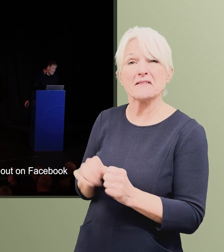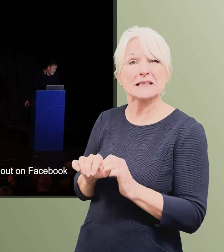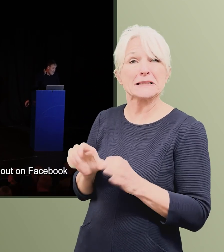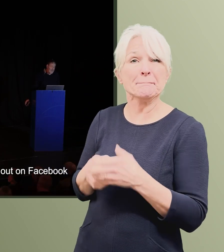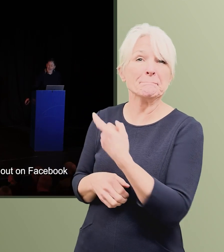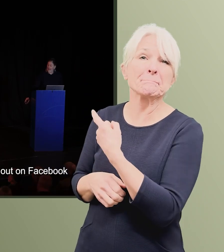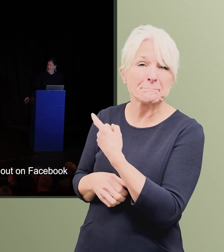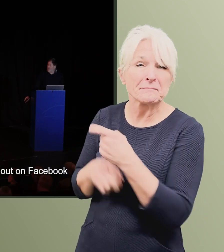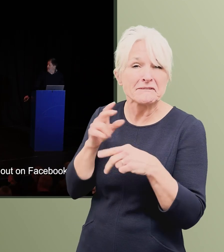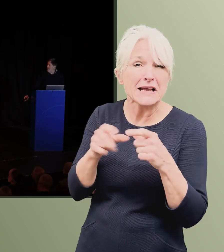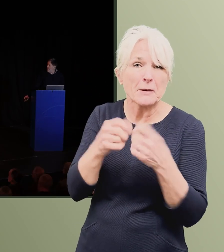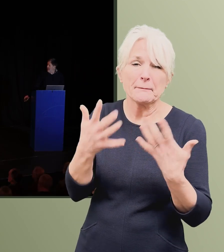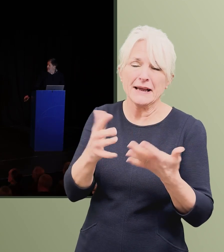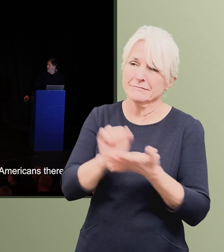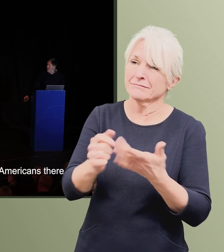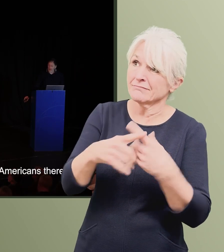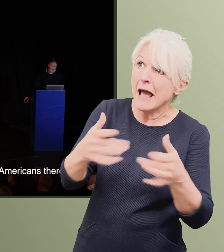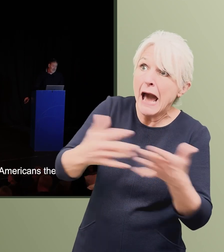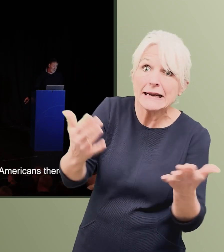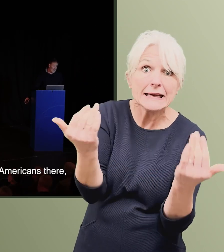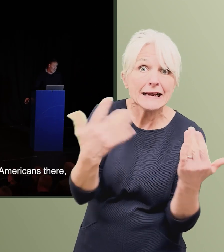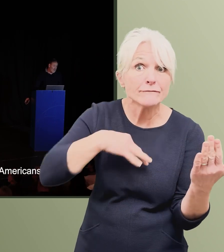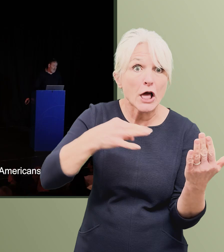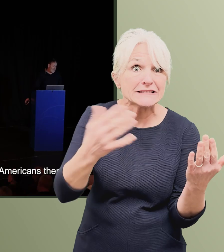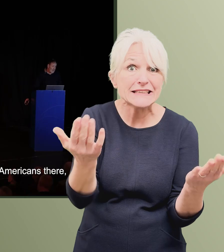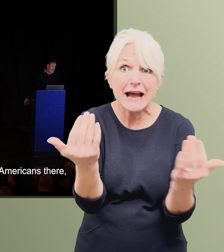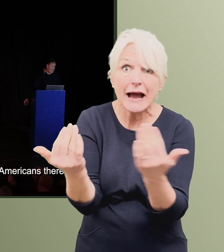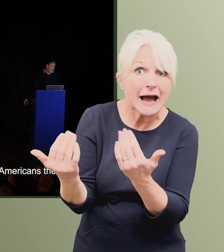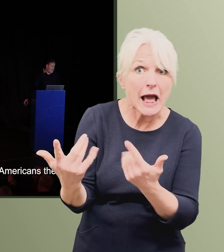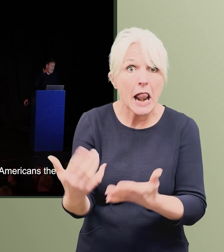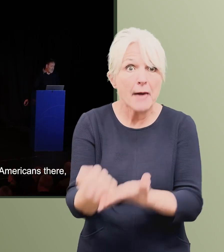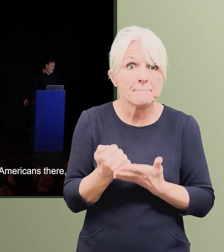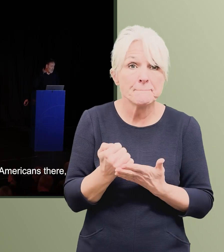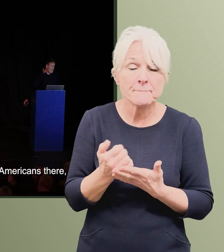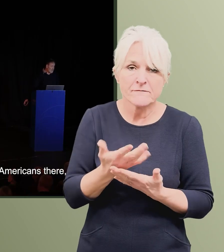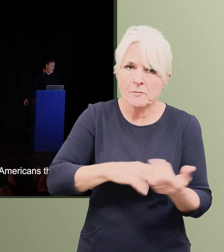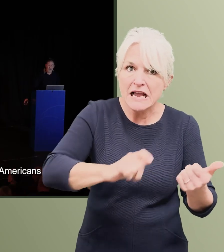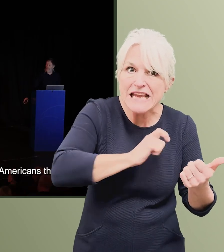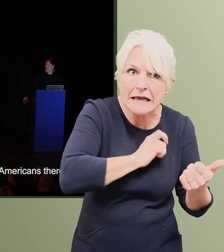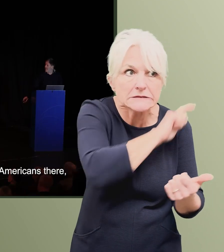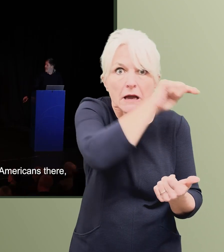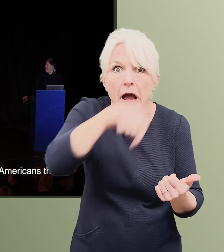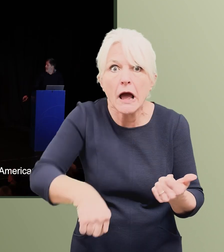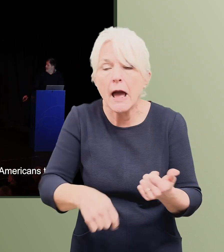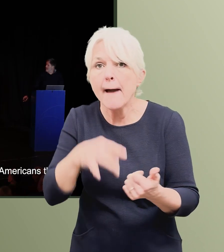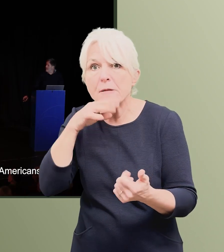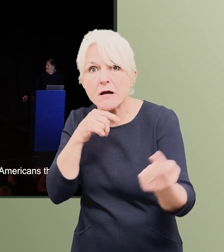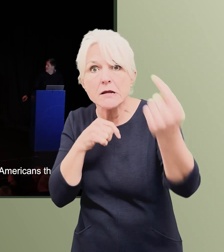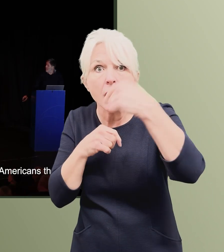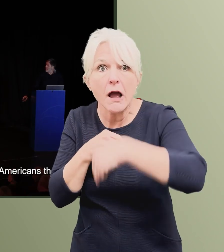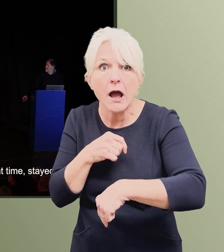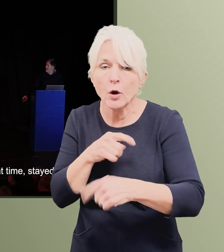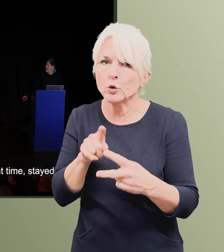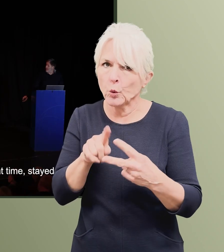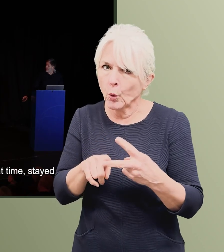of course. And we got replies from Canada and America. So we had 2 Americans there, 1 Canadian, plus